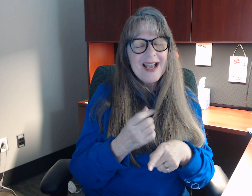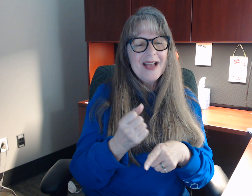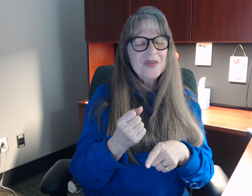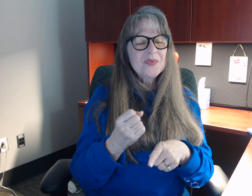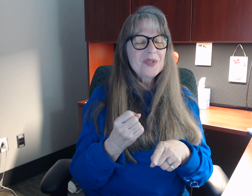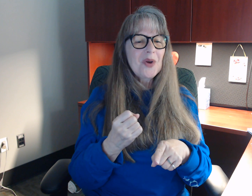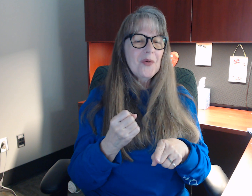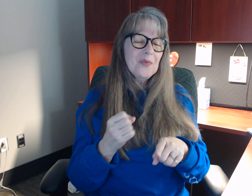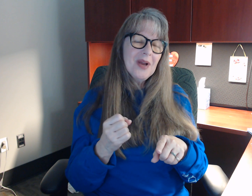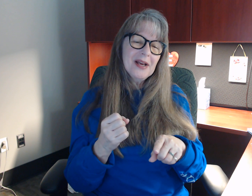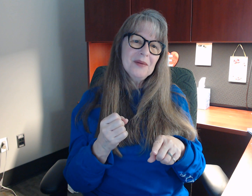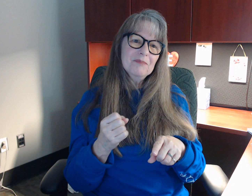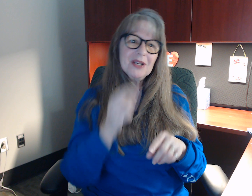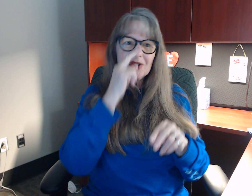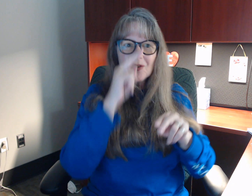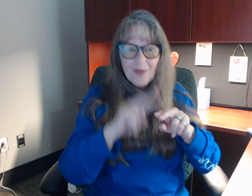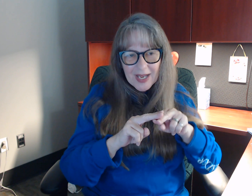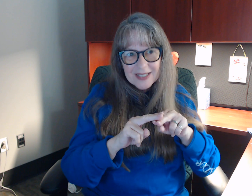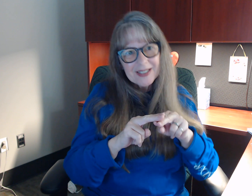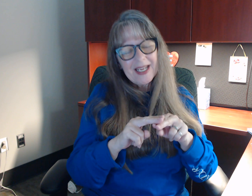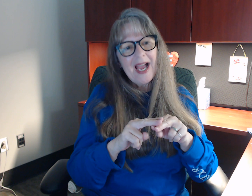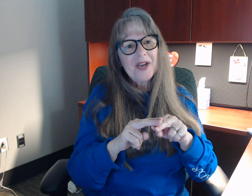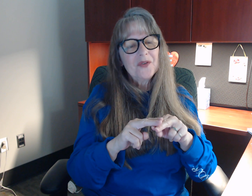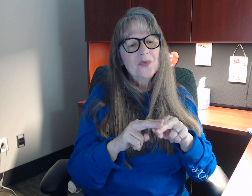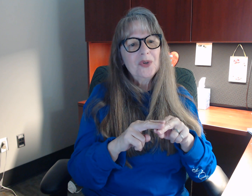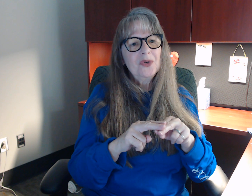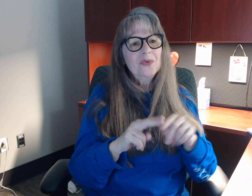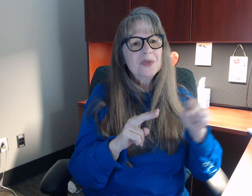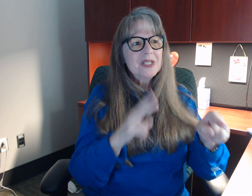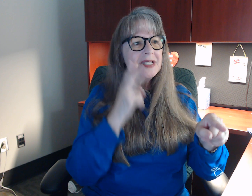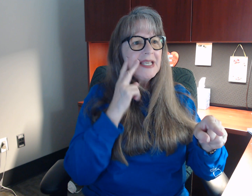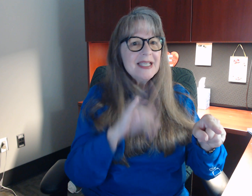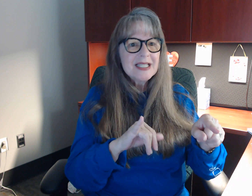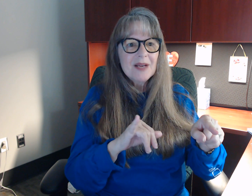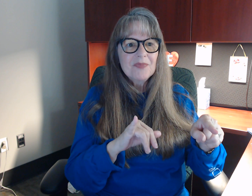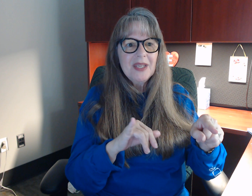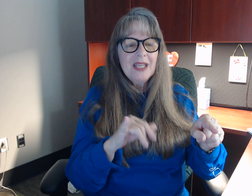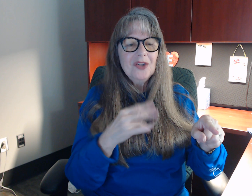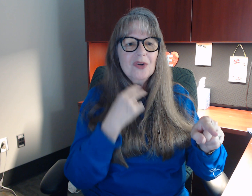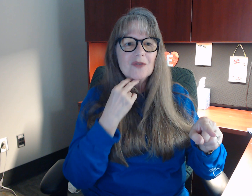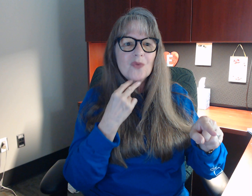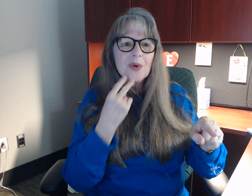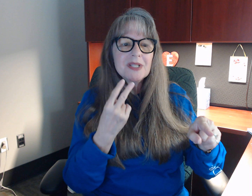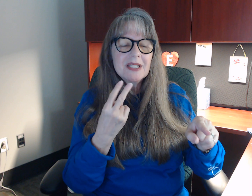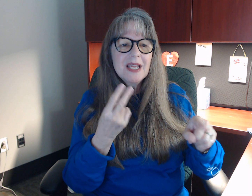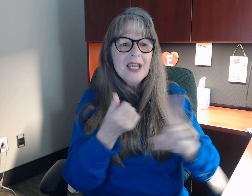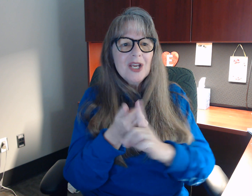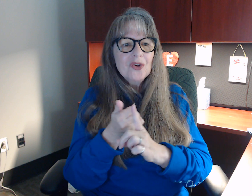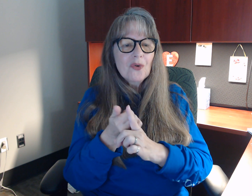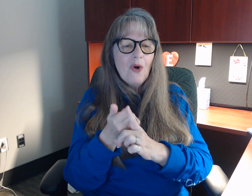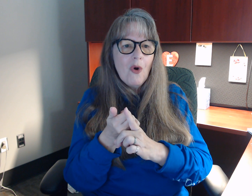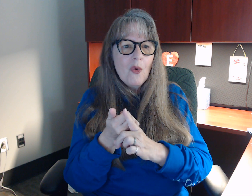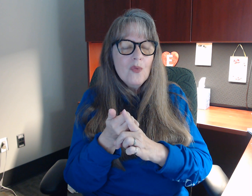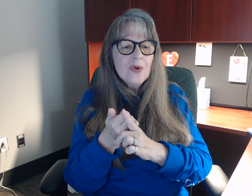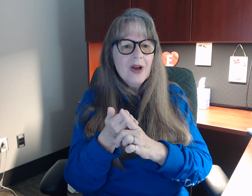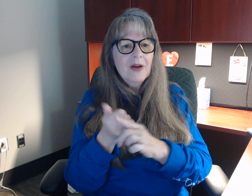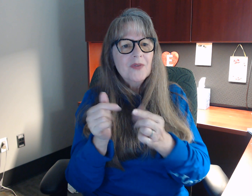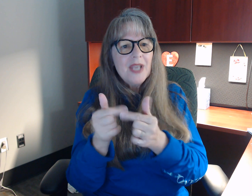And so, but it's fun to kind of, when you see something and you can voice it in your own